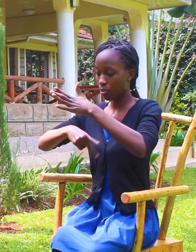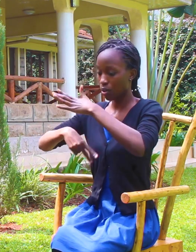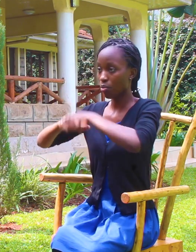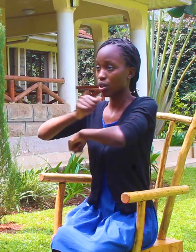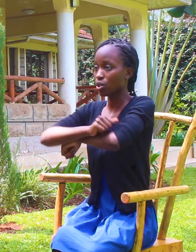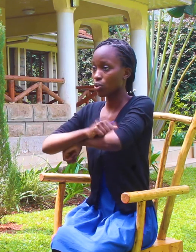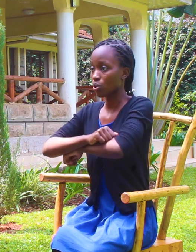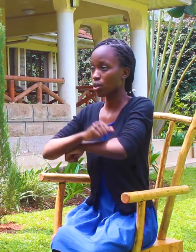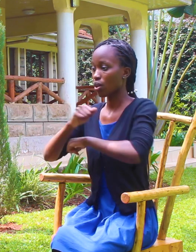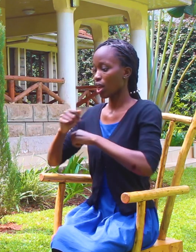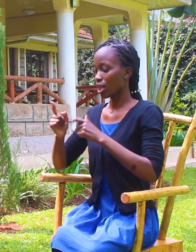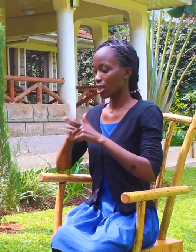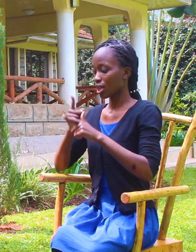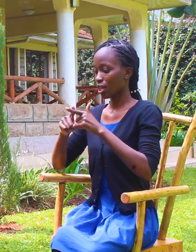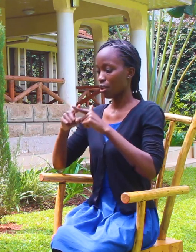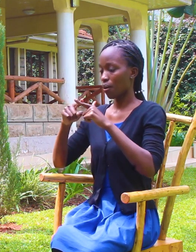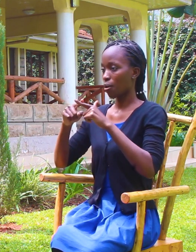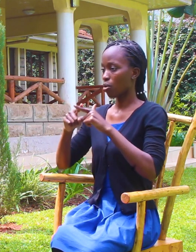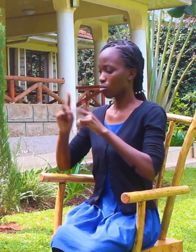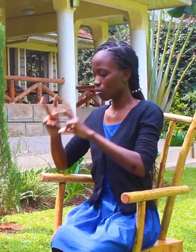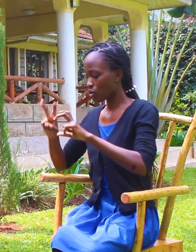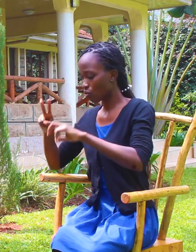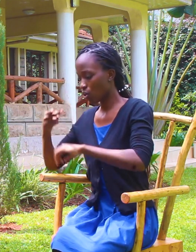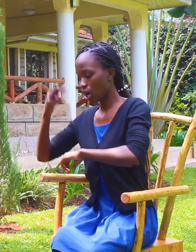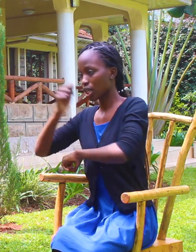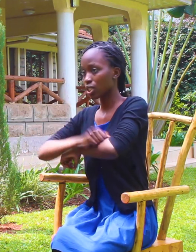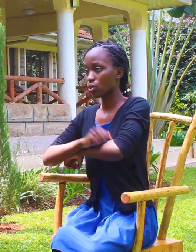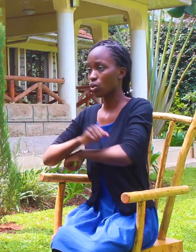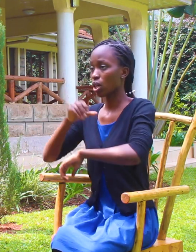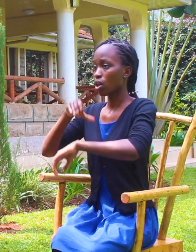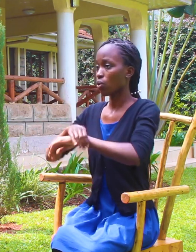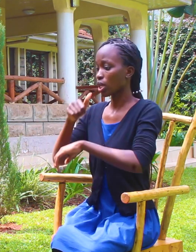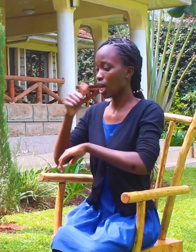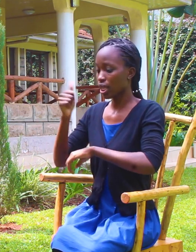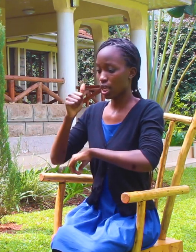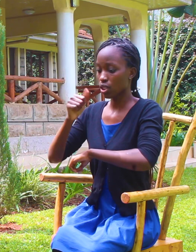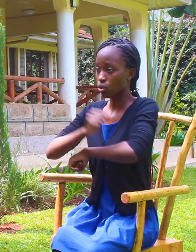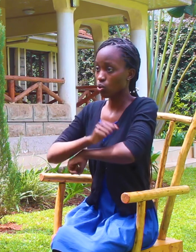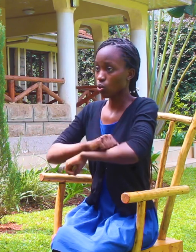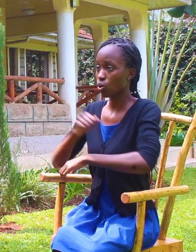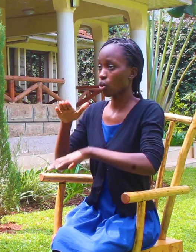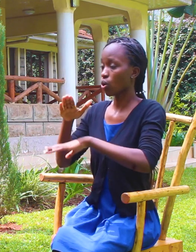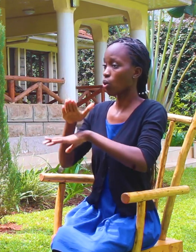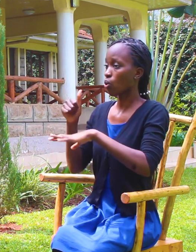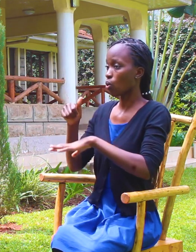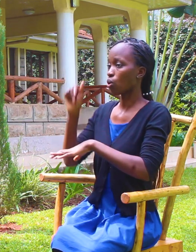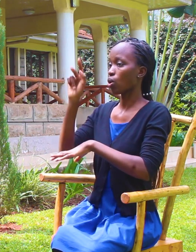Then I continued looking for schools. I go to another school called Kambui Primary School, where she